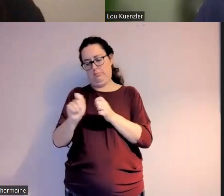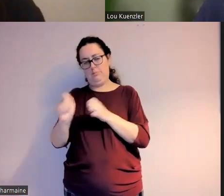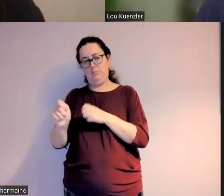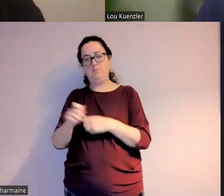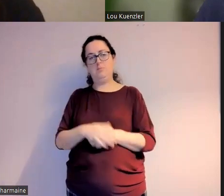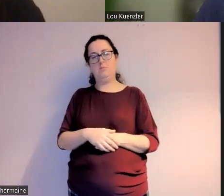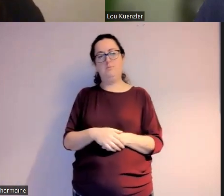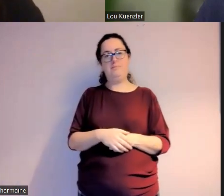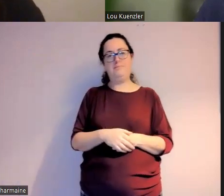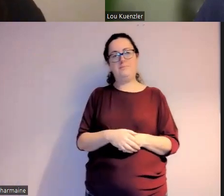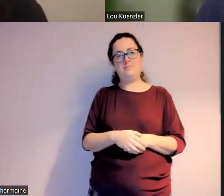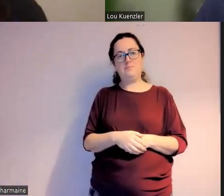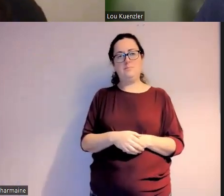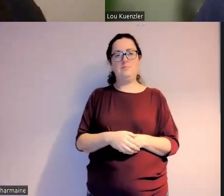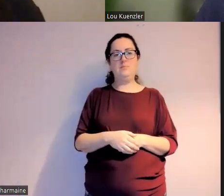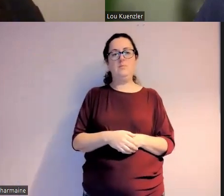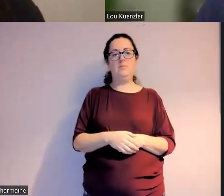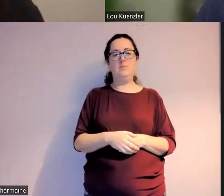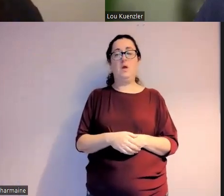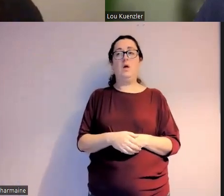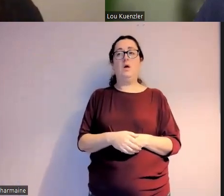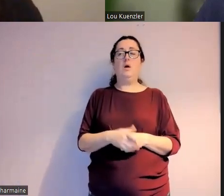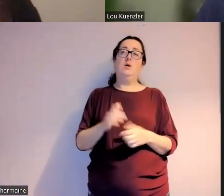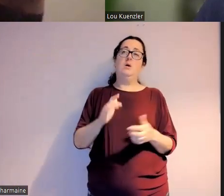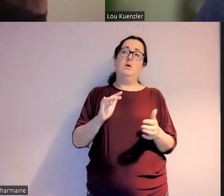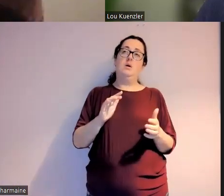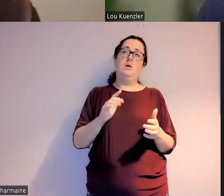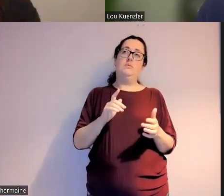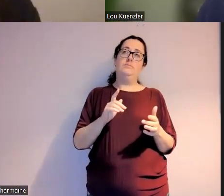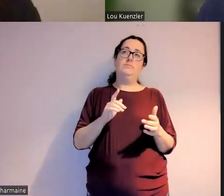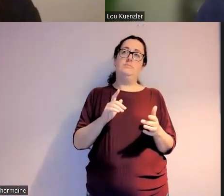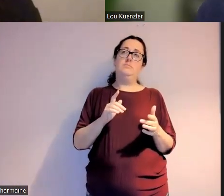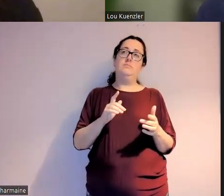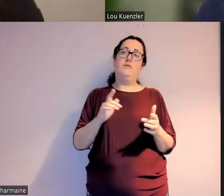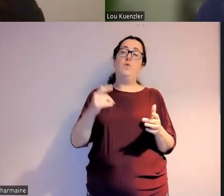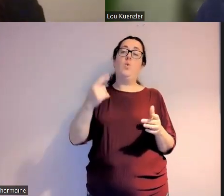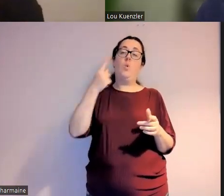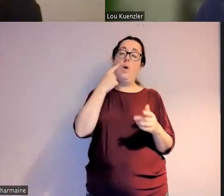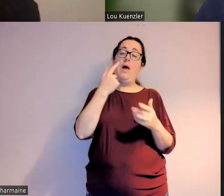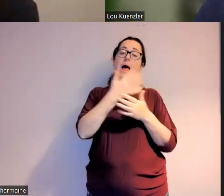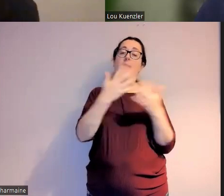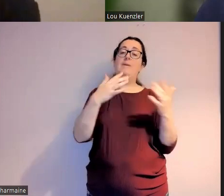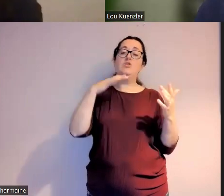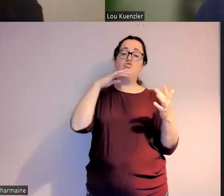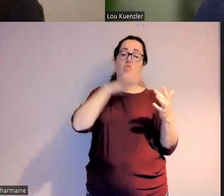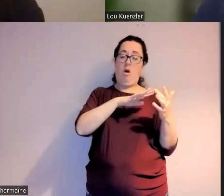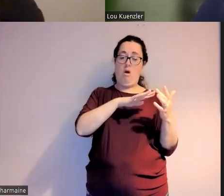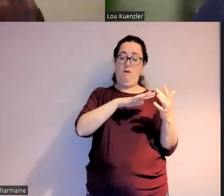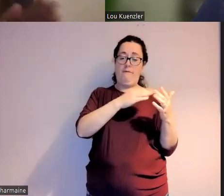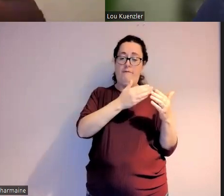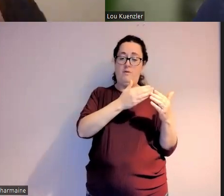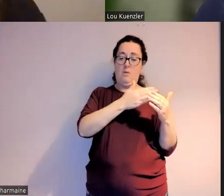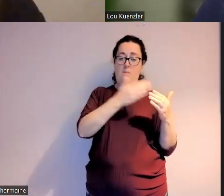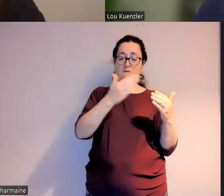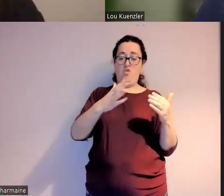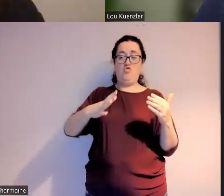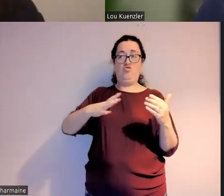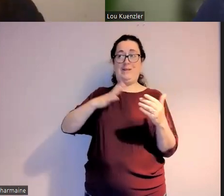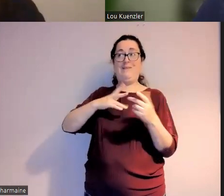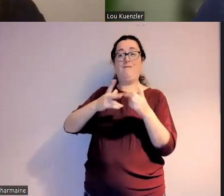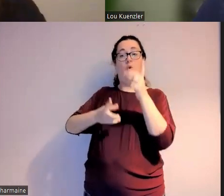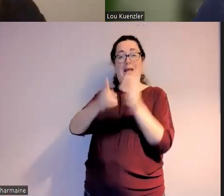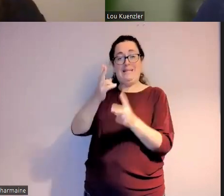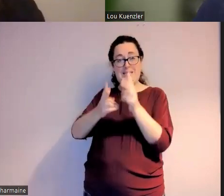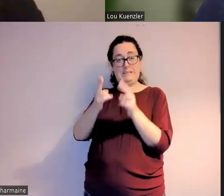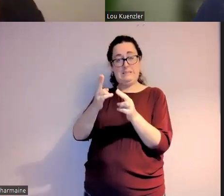so in one way it's only, you know, if you look at the number of drafts before it gets to sort of proper editing stage that I do,